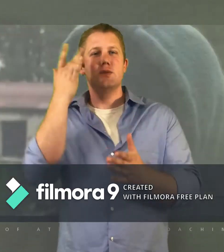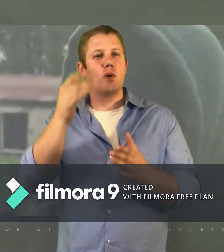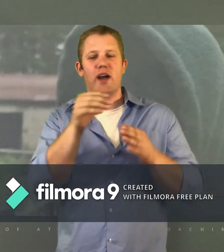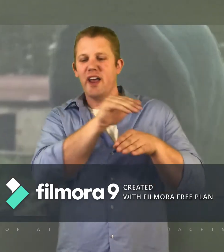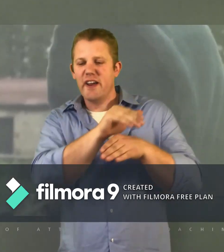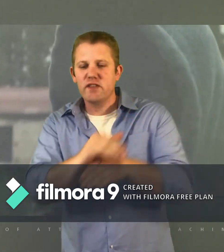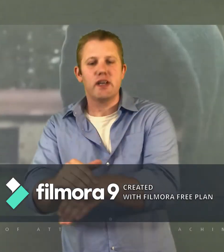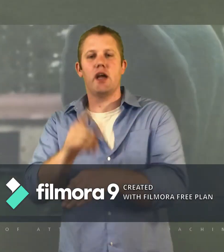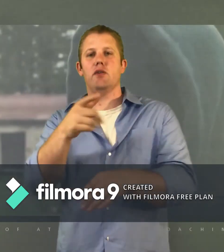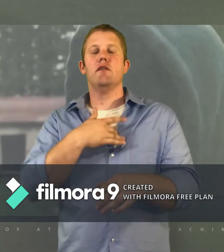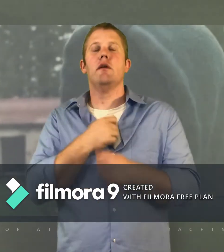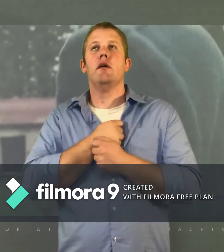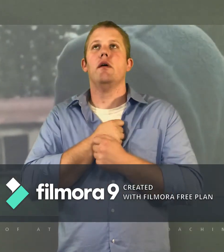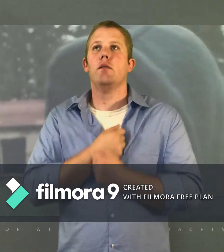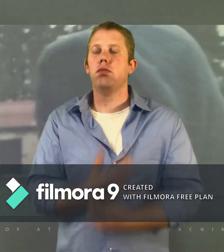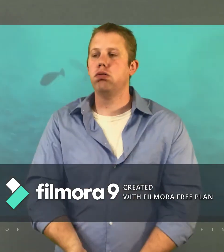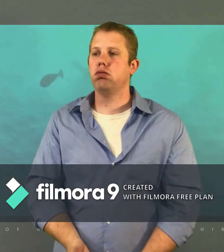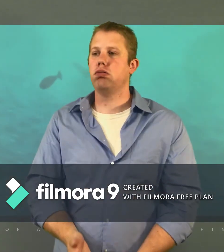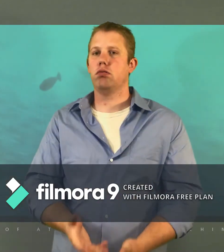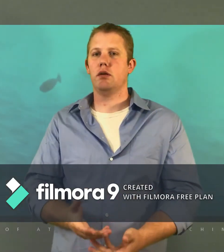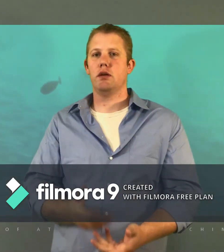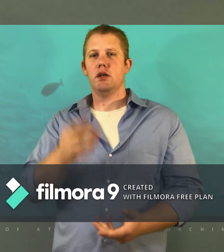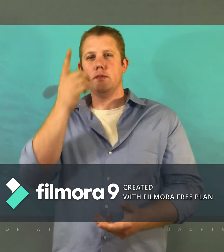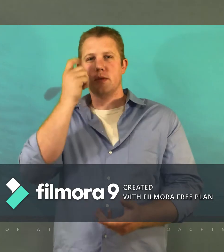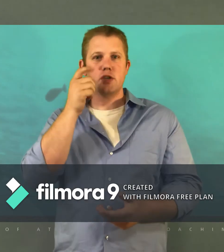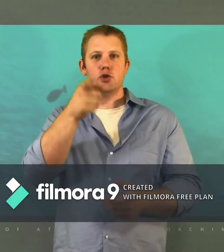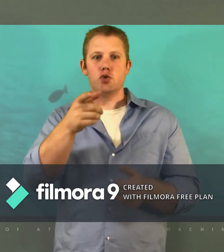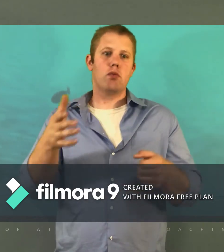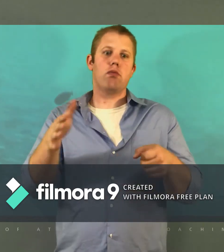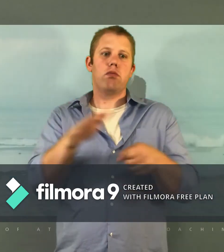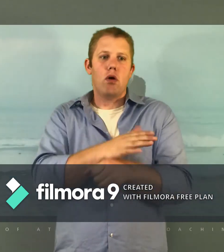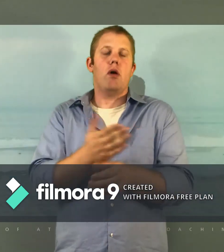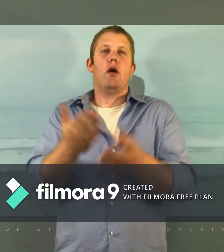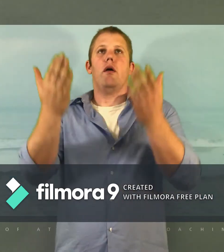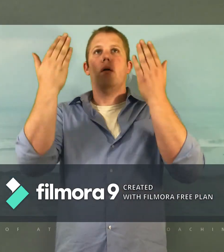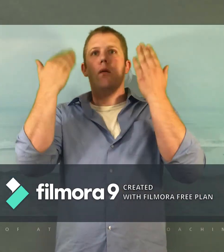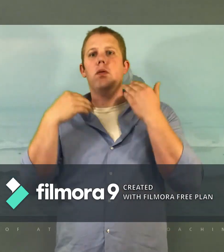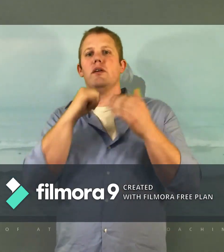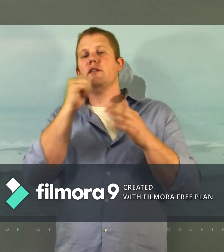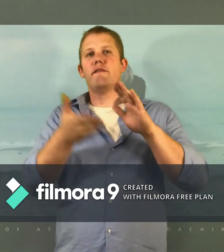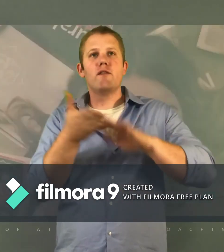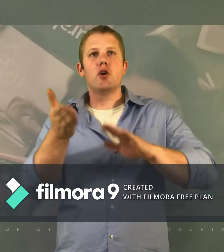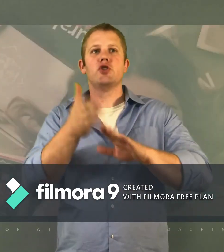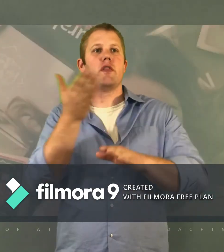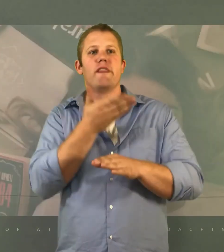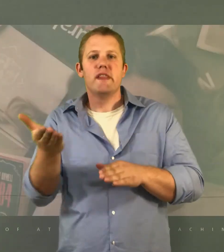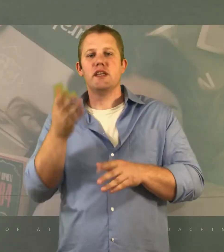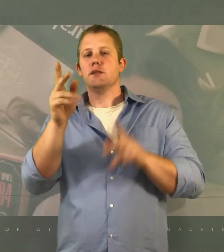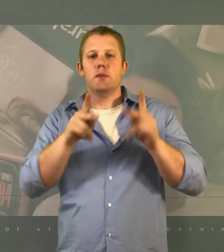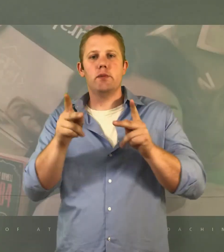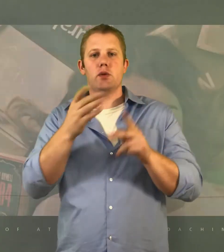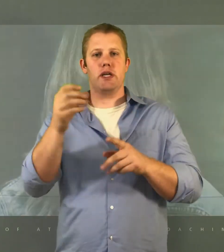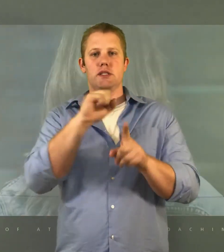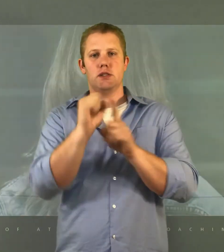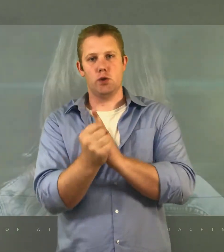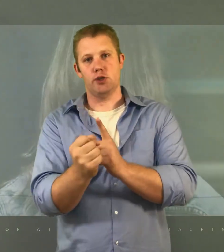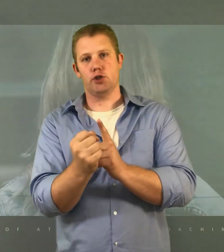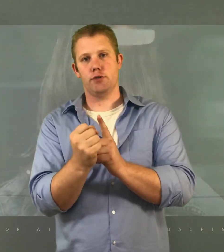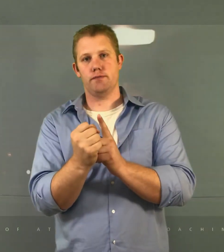it. That's why at the end of every night you are drained, because you are submerged yourself in dysfunctional